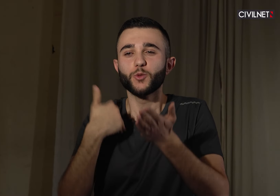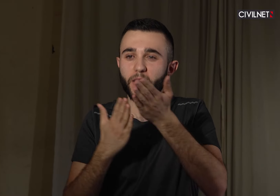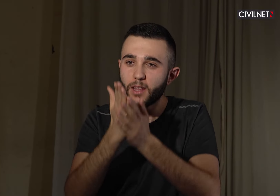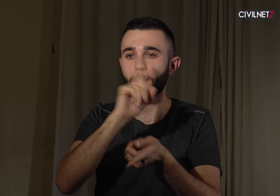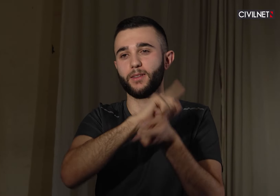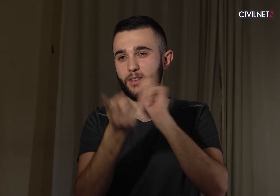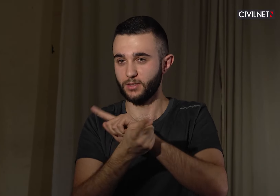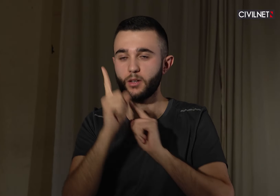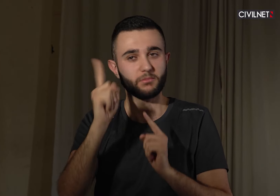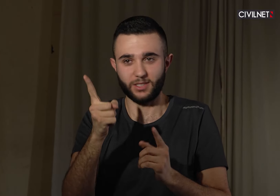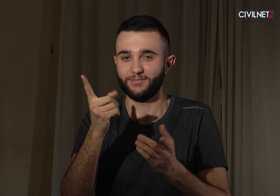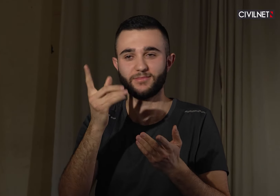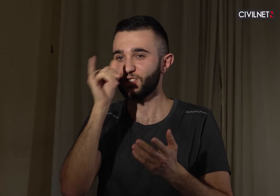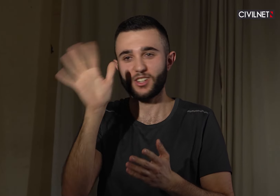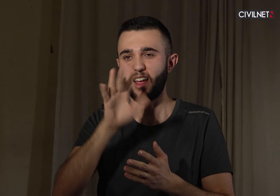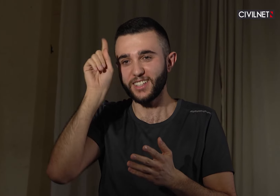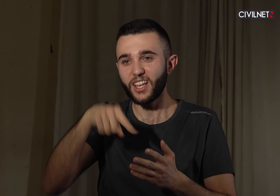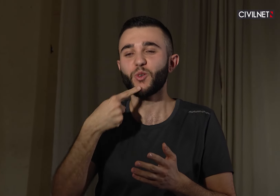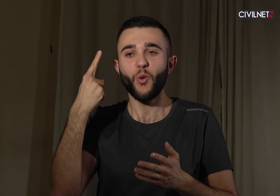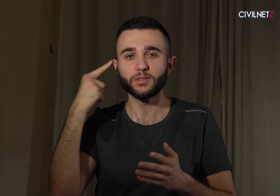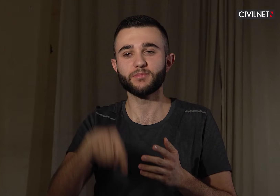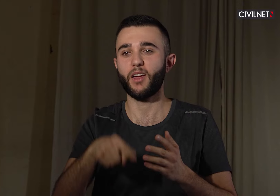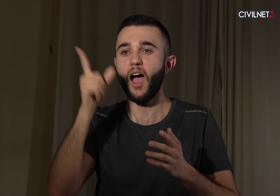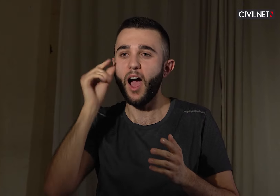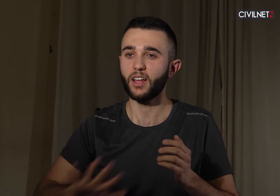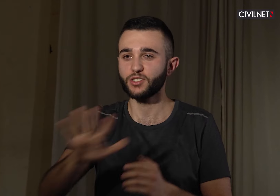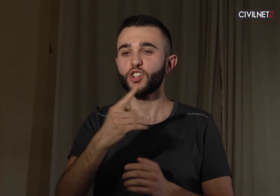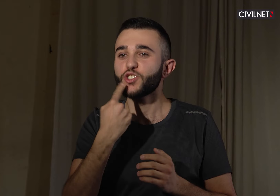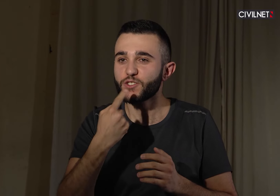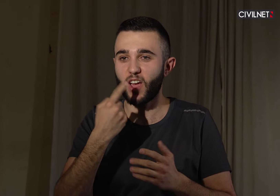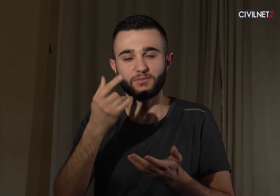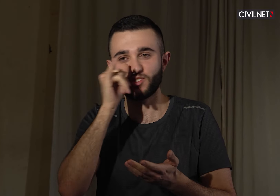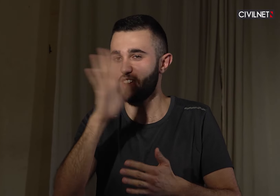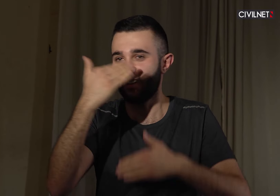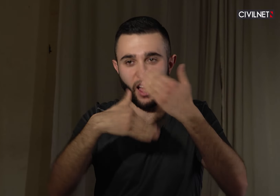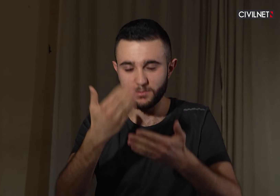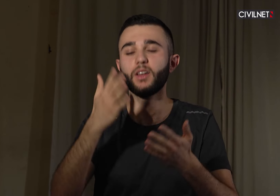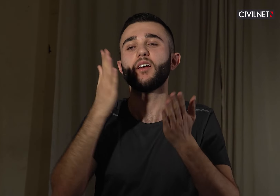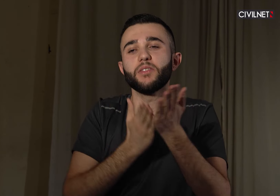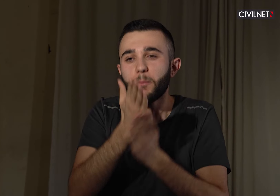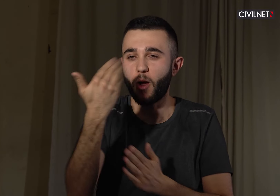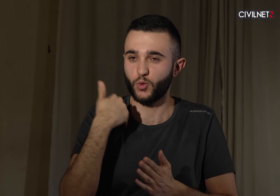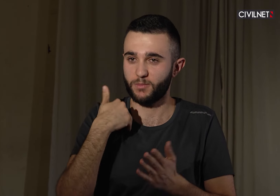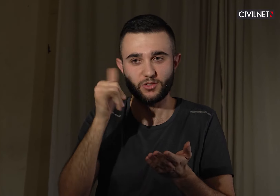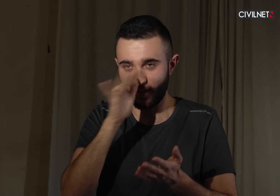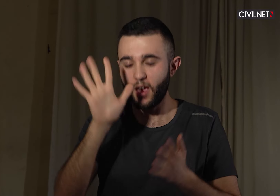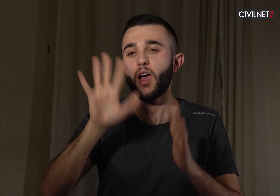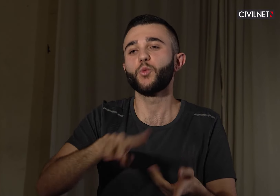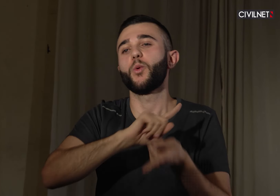I shifted my focus. I enrolled in the pantomime department at the Theatre Institute. I'm in my second year now, and I'm enjoying my time at the Institute.